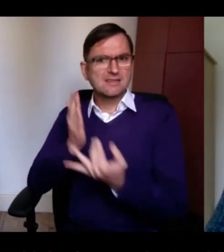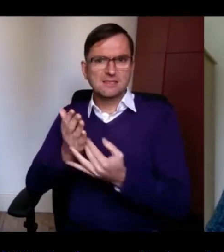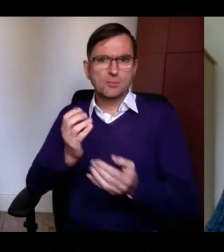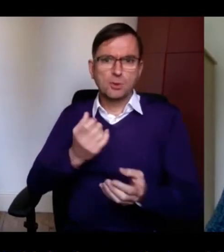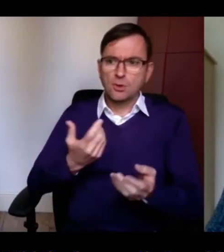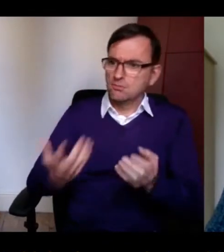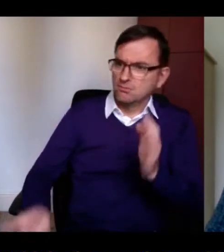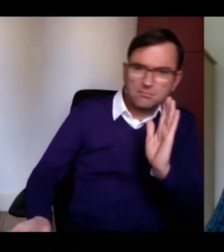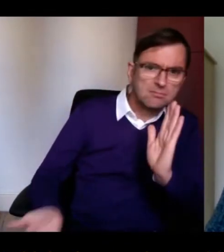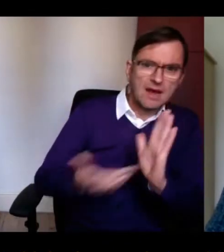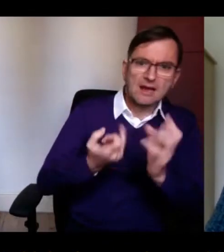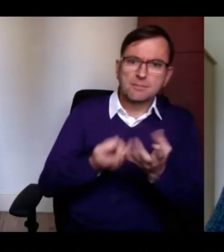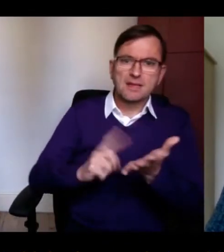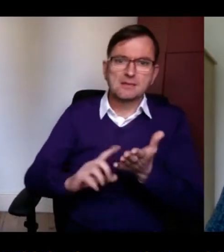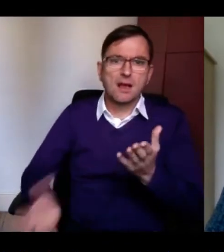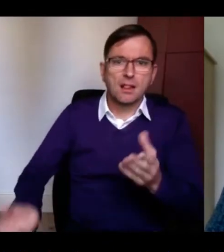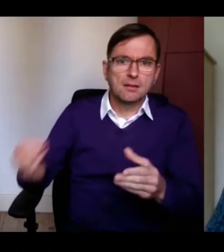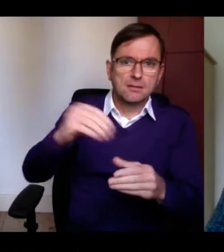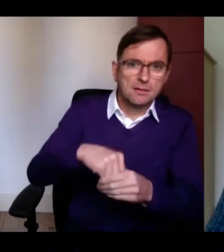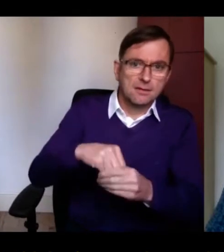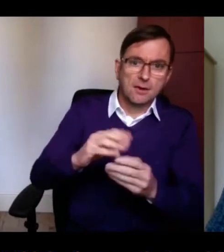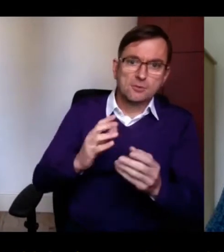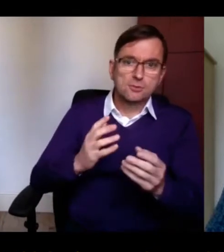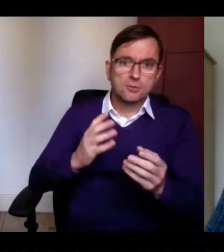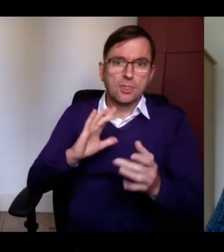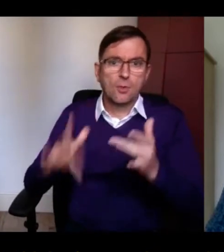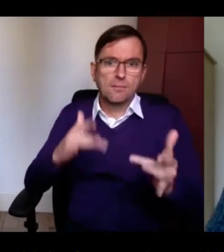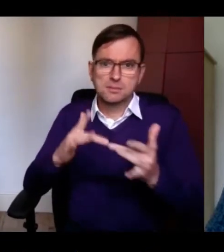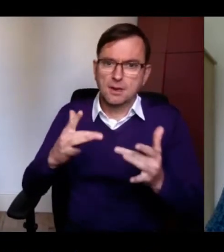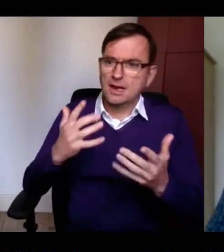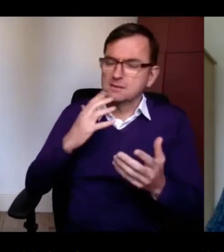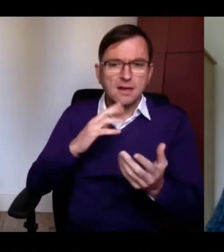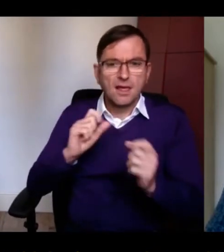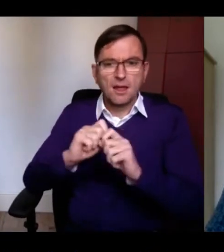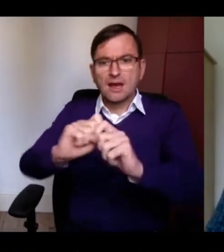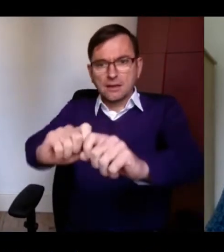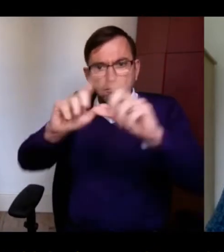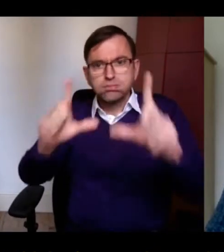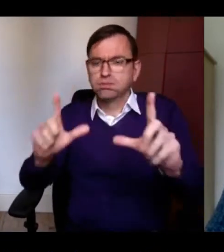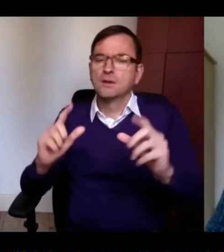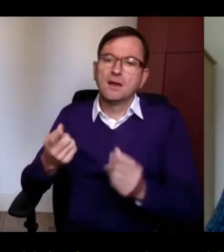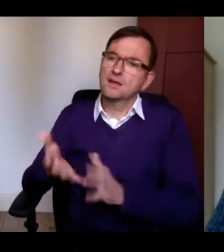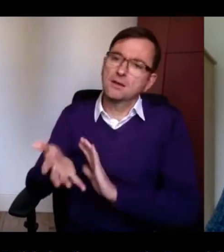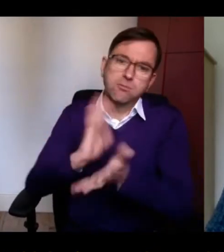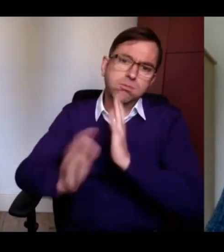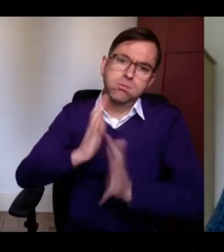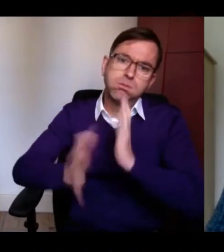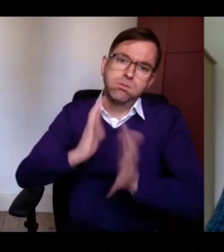think of a way that that could have been made accessible to me as a deaf person.